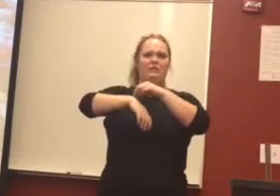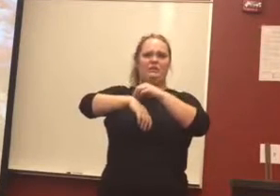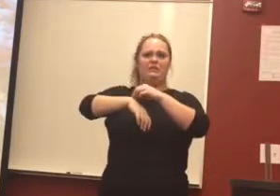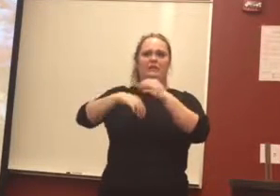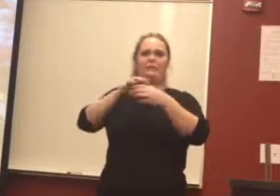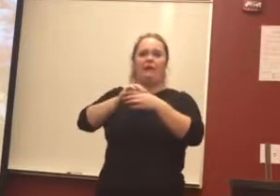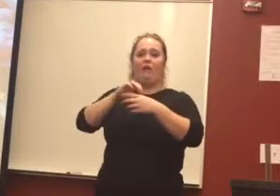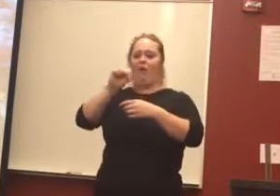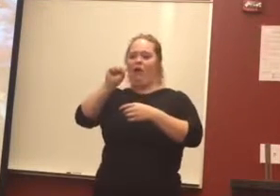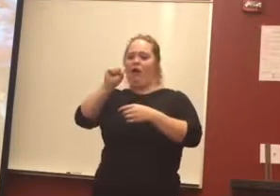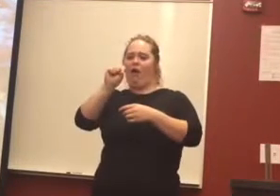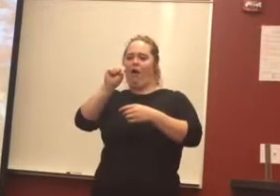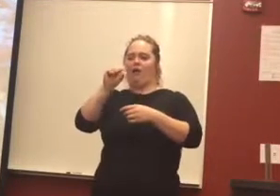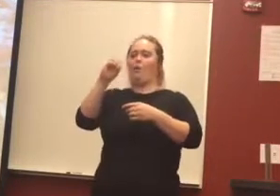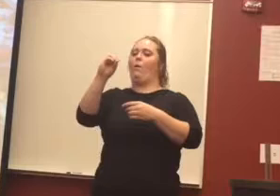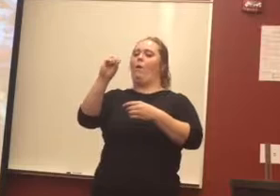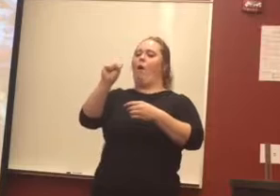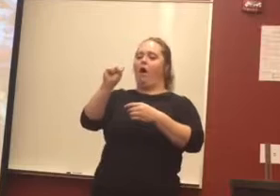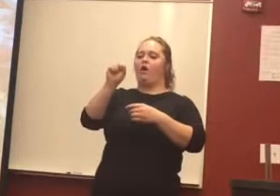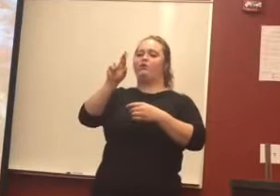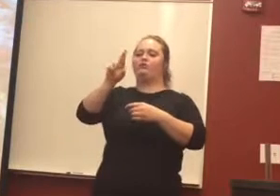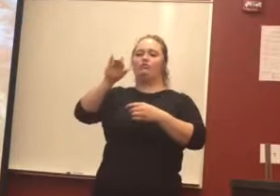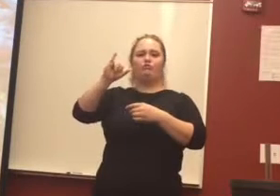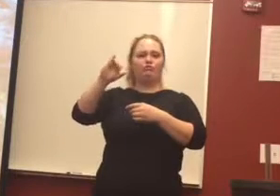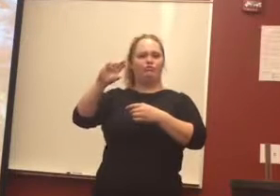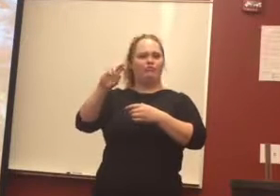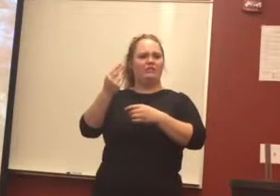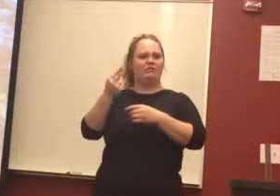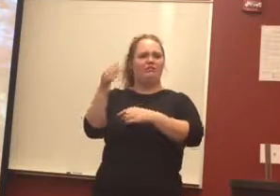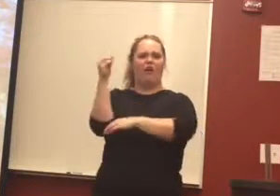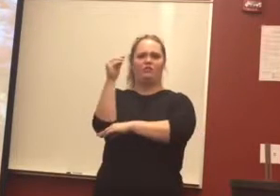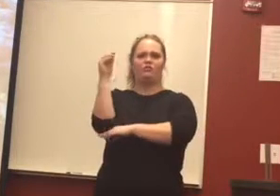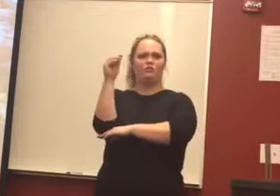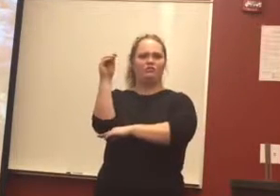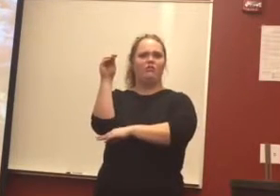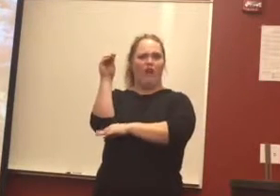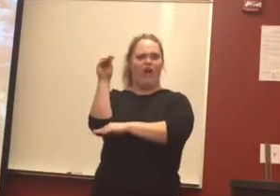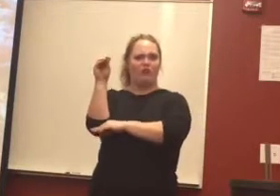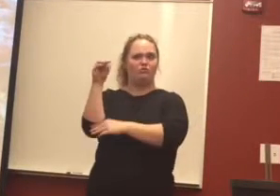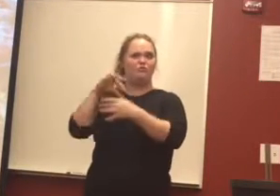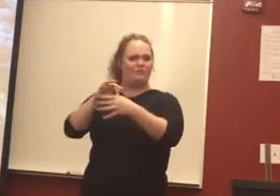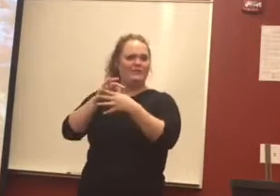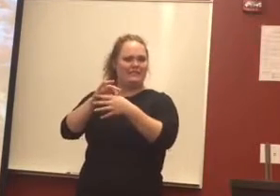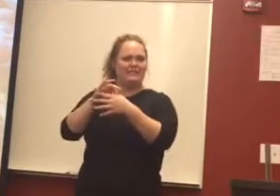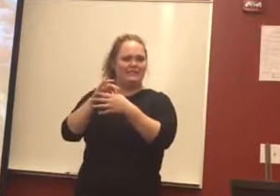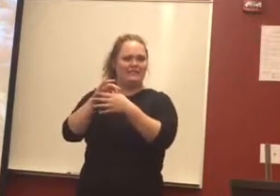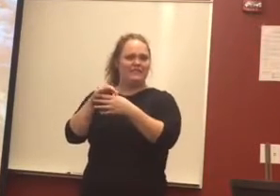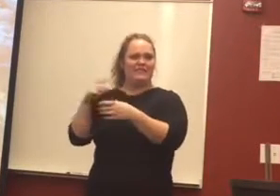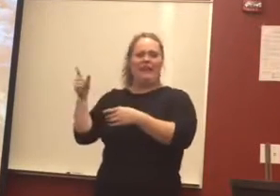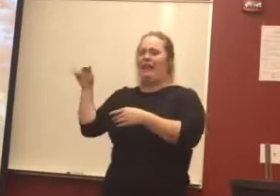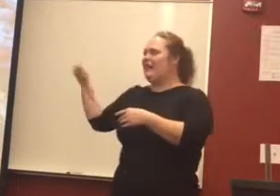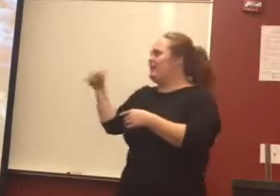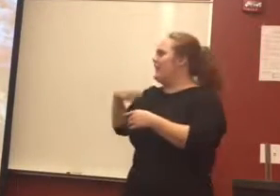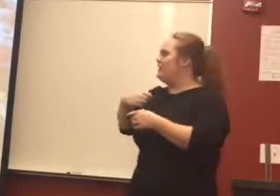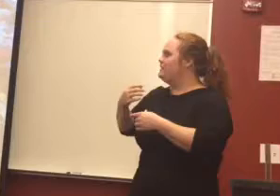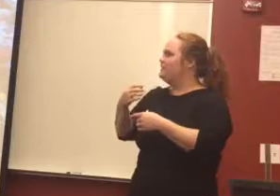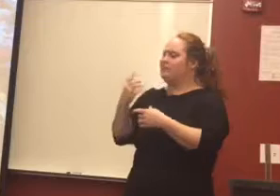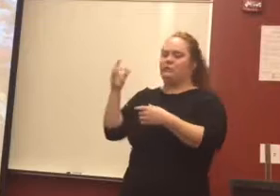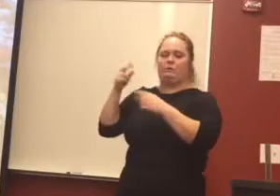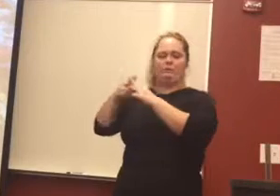Nah. That's weird. I think it's like this kind of thing with squid inside of it. But it just looks,